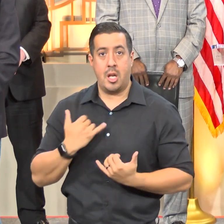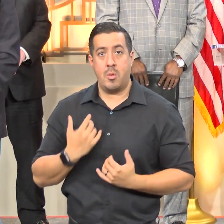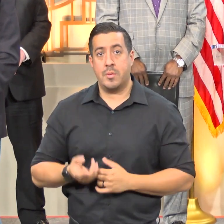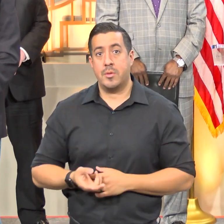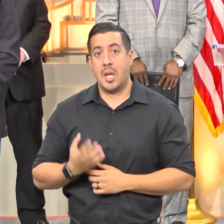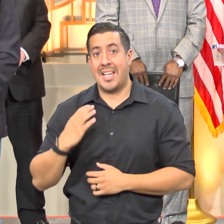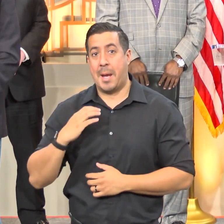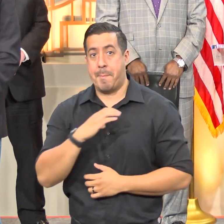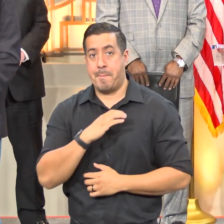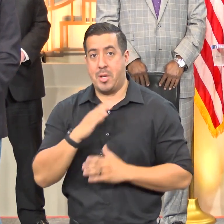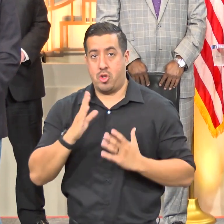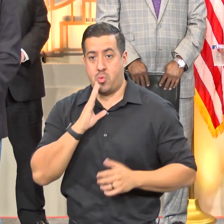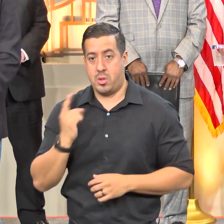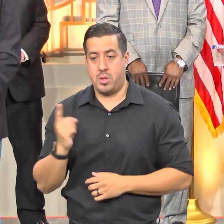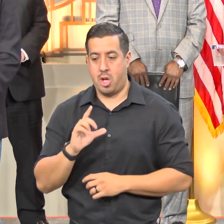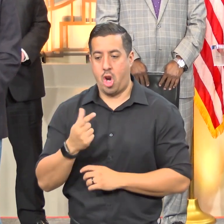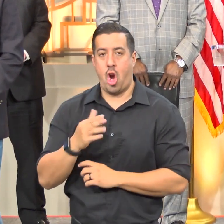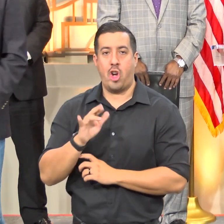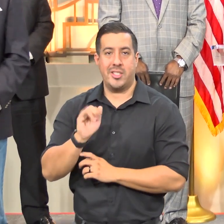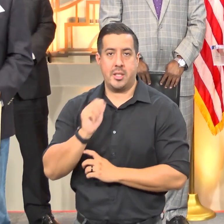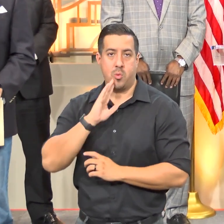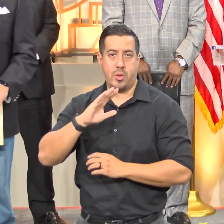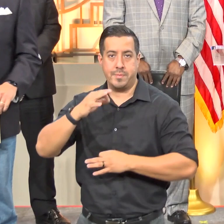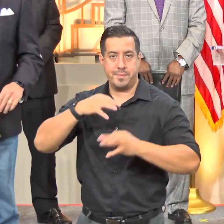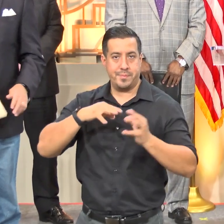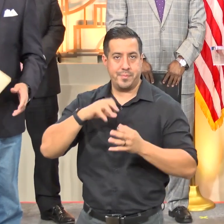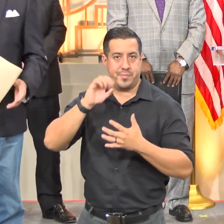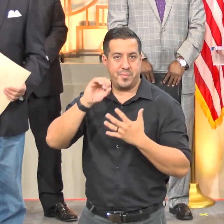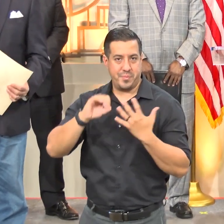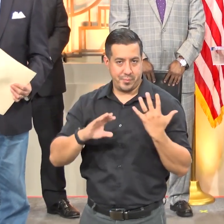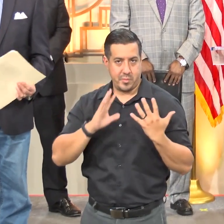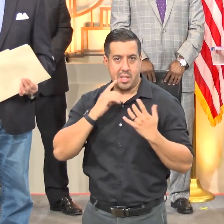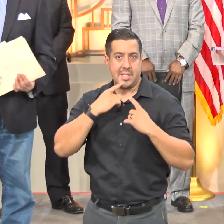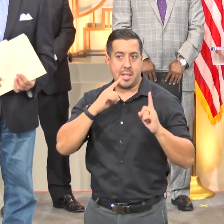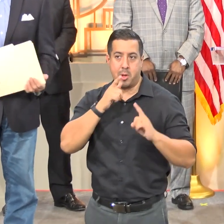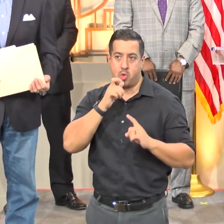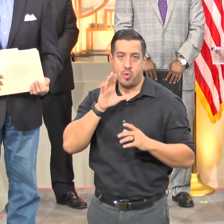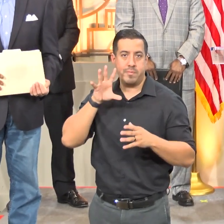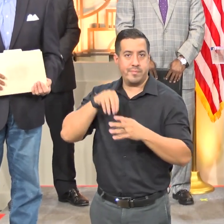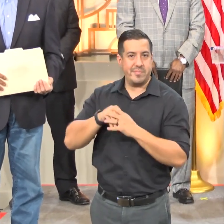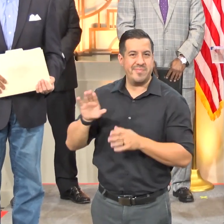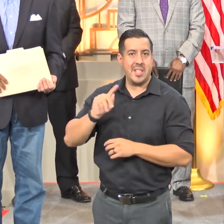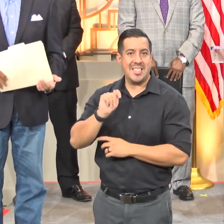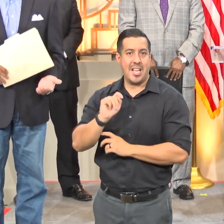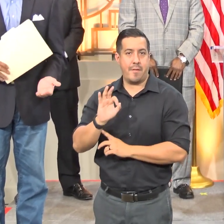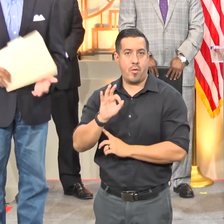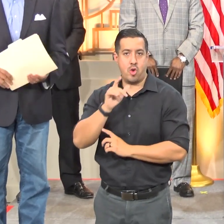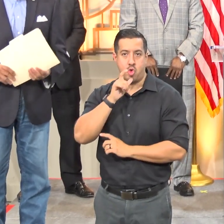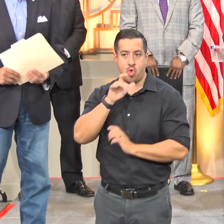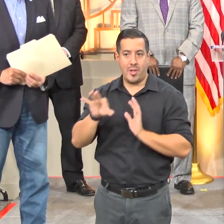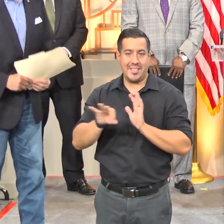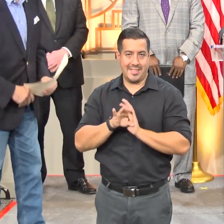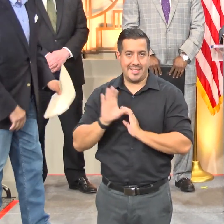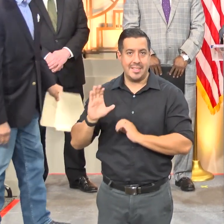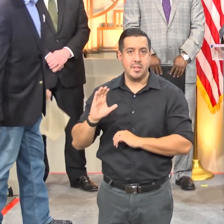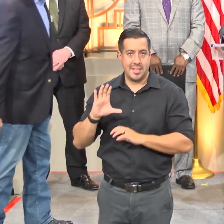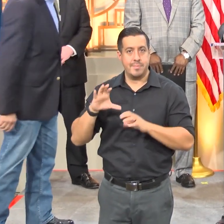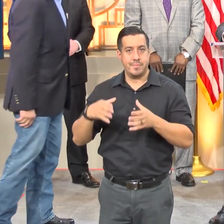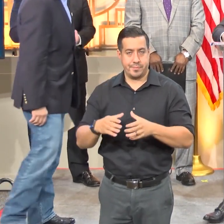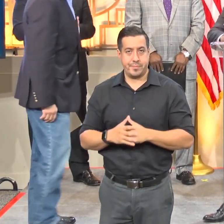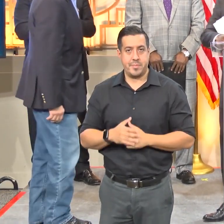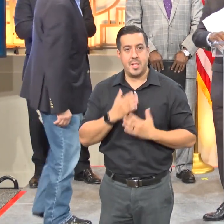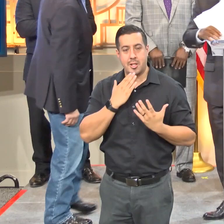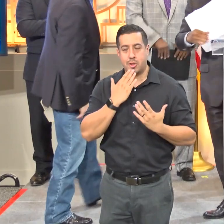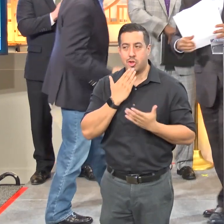County Commissioner Adrian Garcia to say some words and announce the members of the task force selected by the county. Commissioner Garcia, it's good to be with you